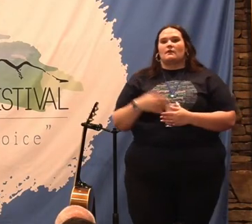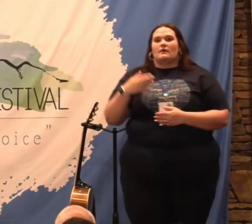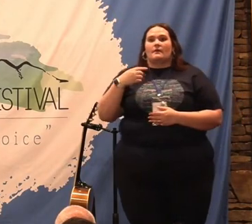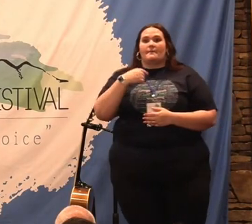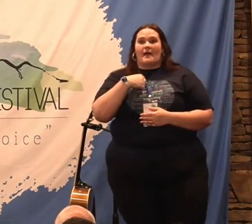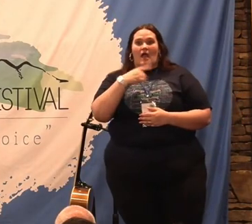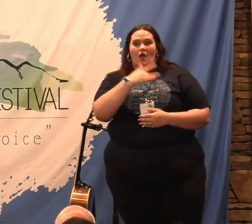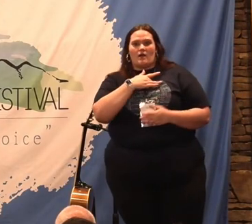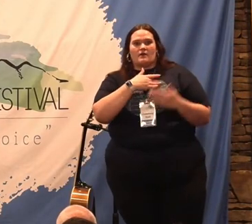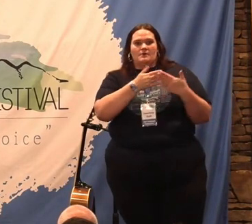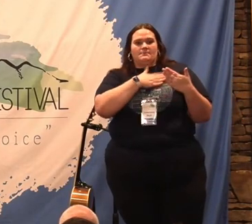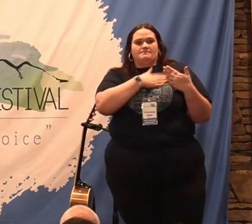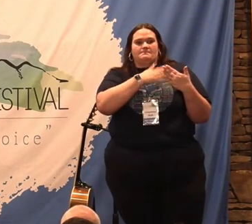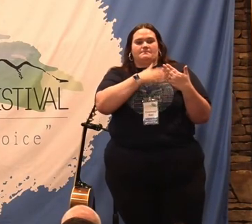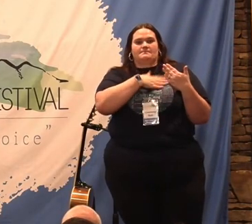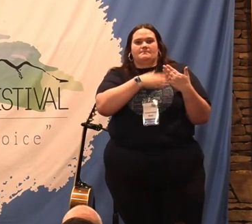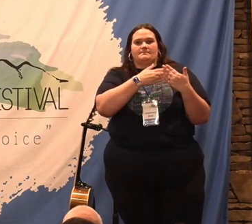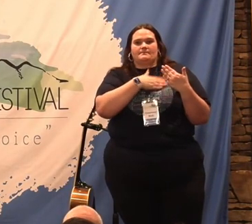goes, beep.